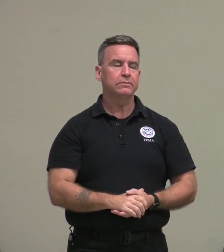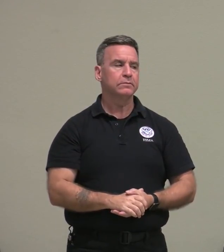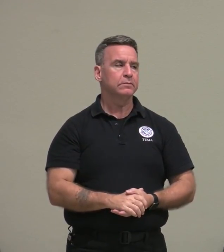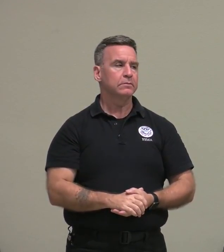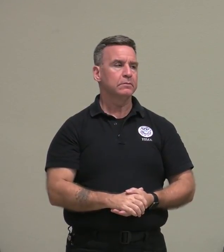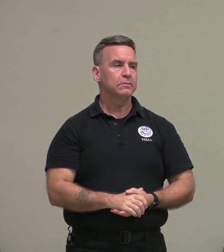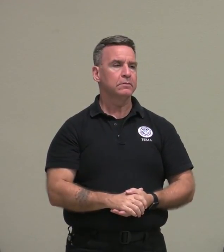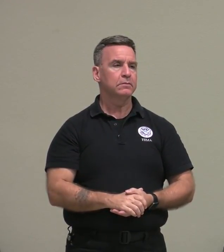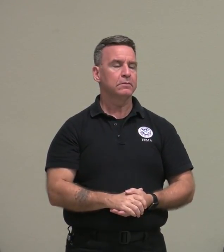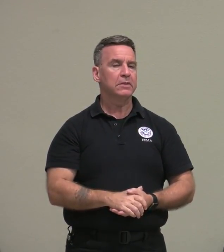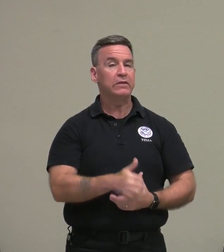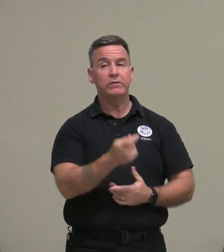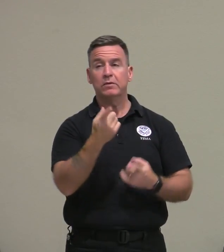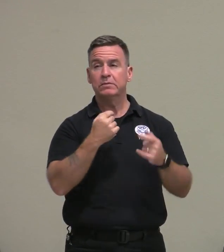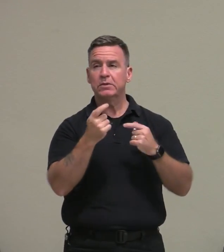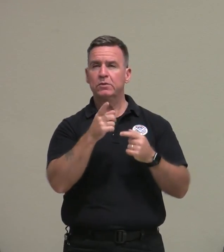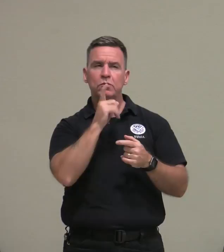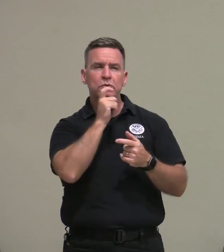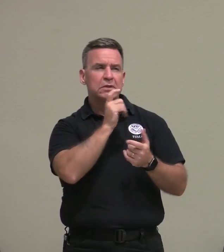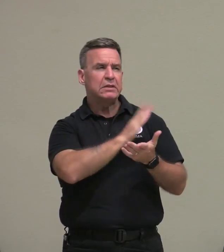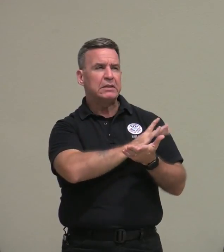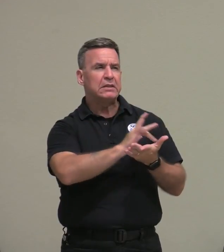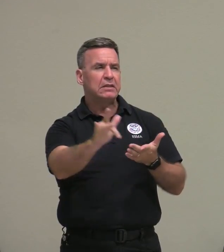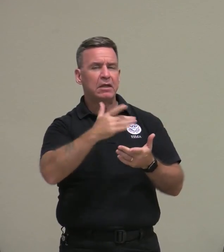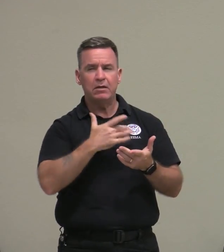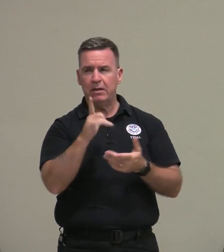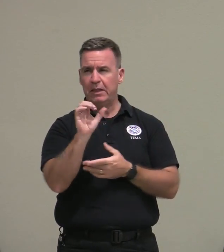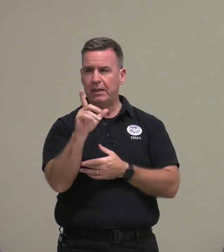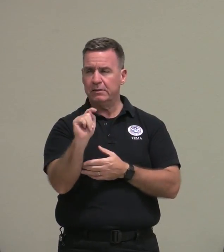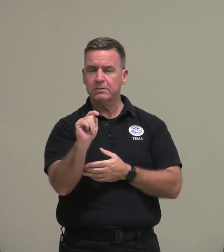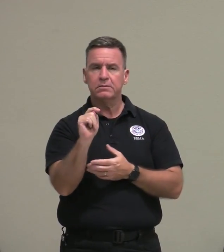A number of questions about who's going to clear our lots.